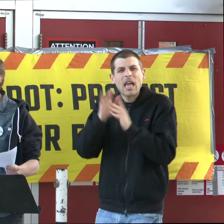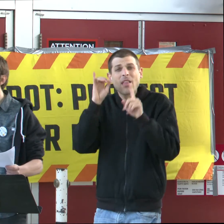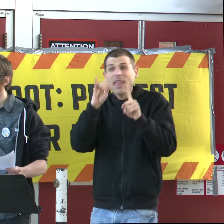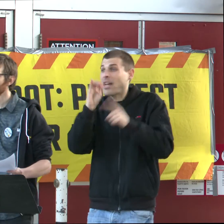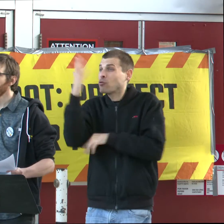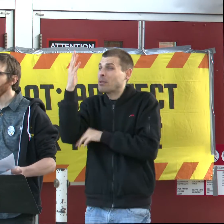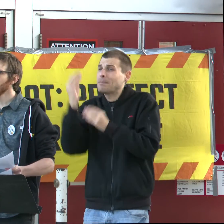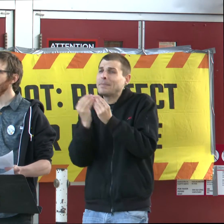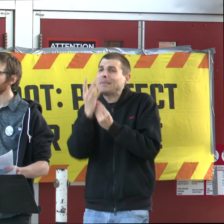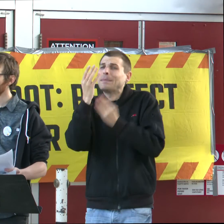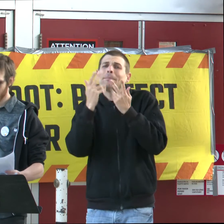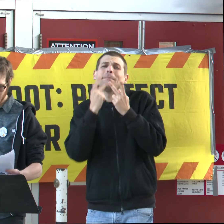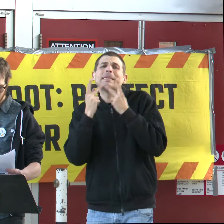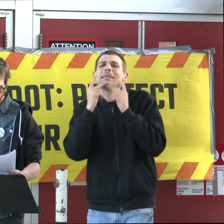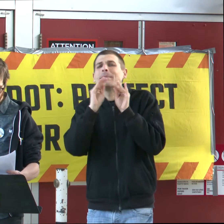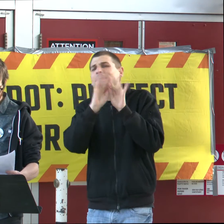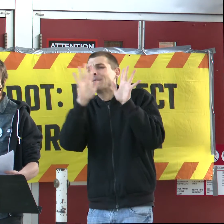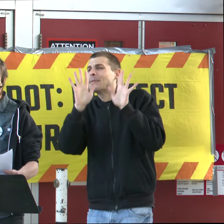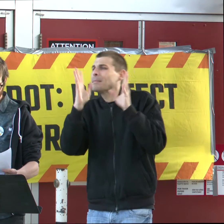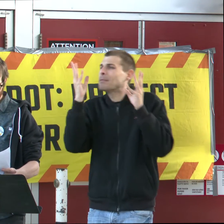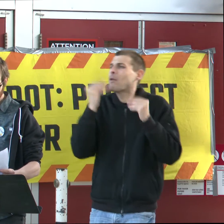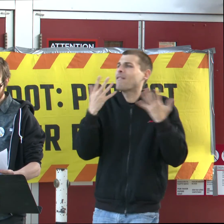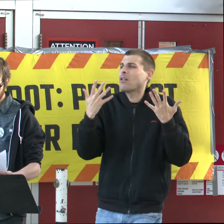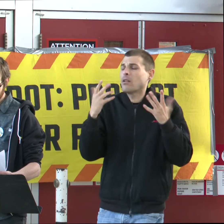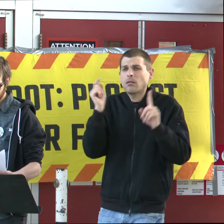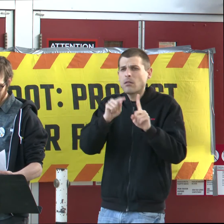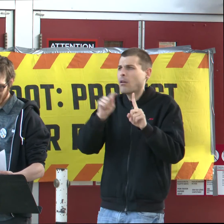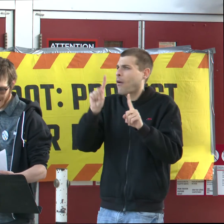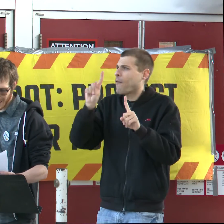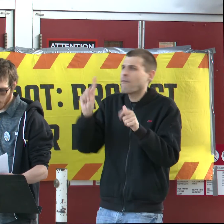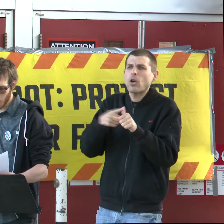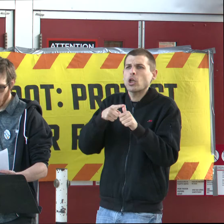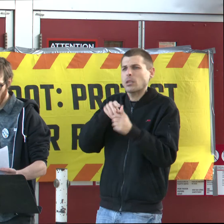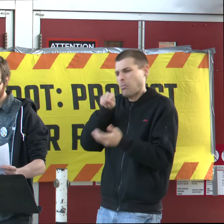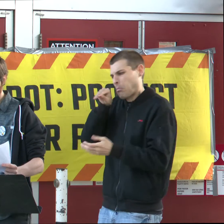blossoms that we've all been taking photos of in front of on Instagram, they were first planted in